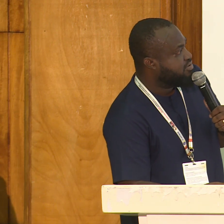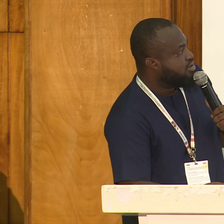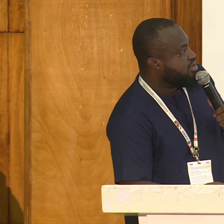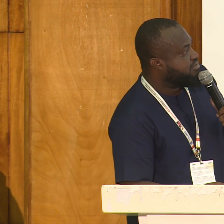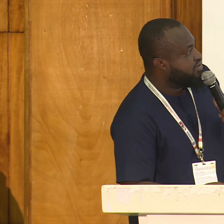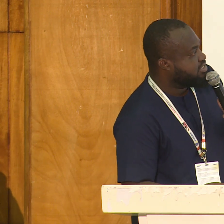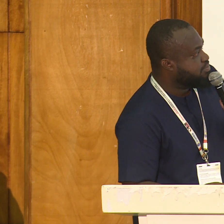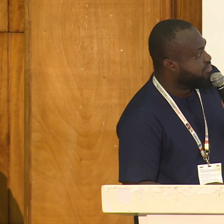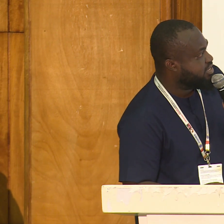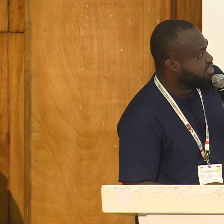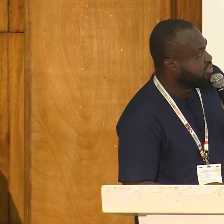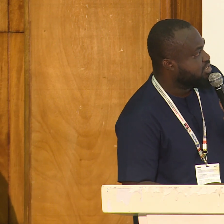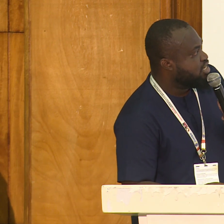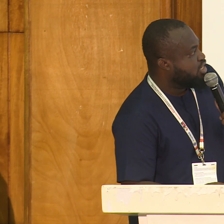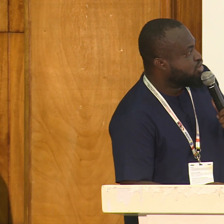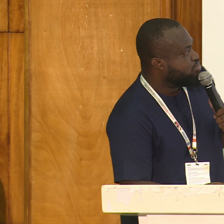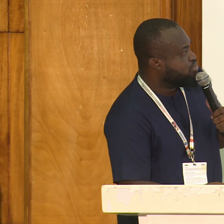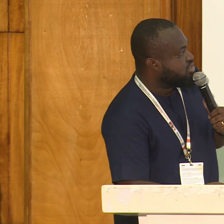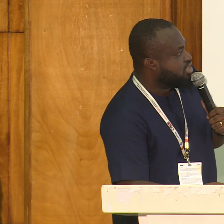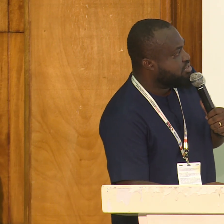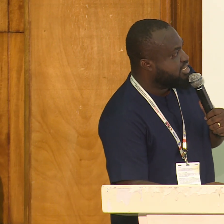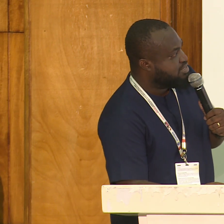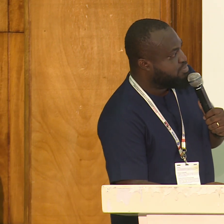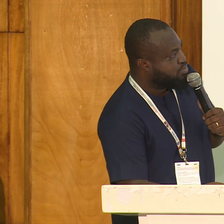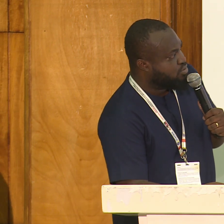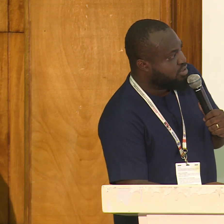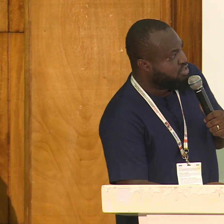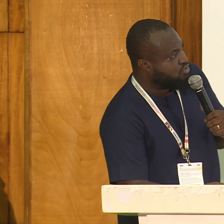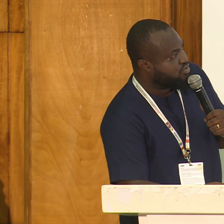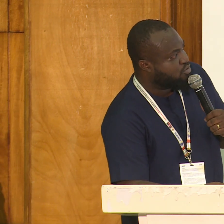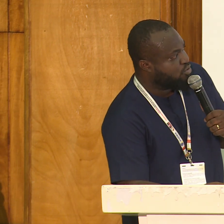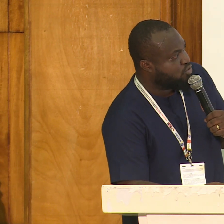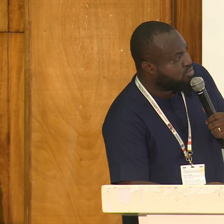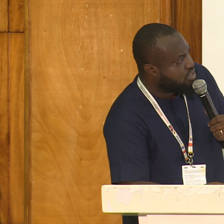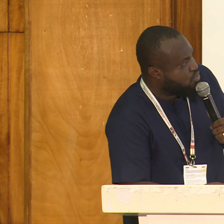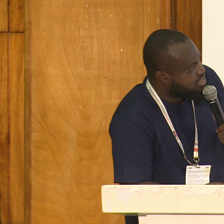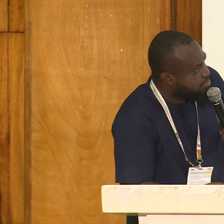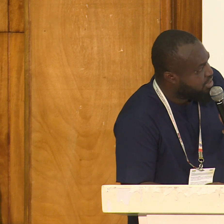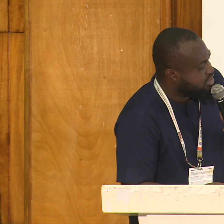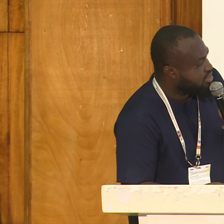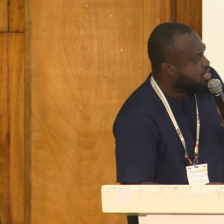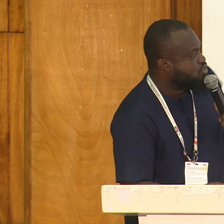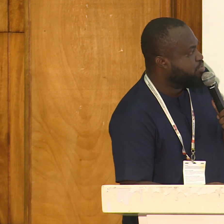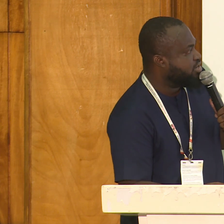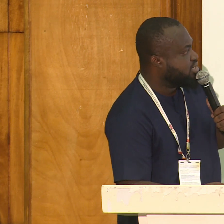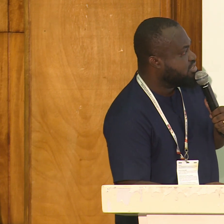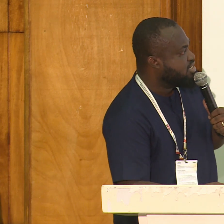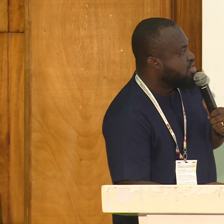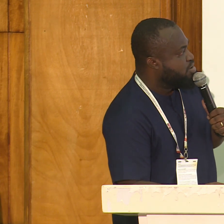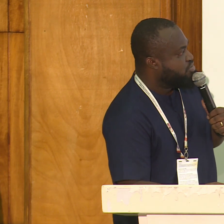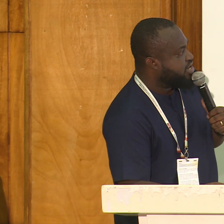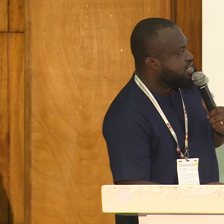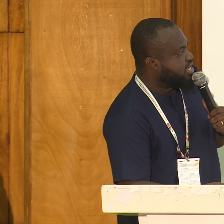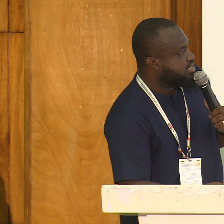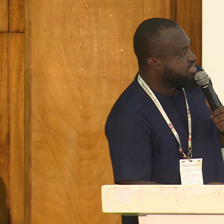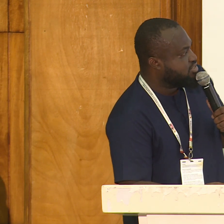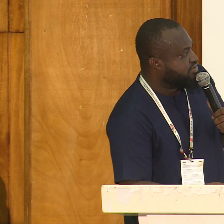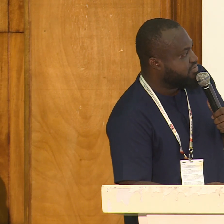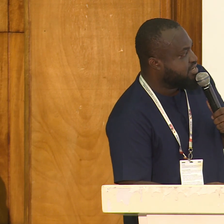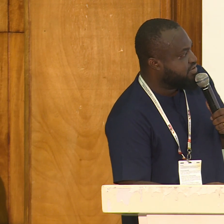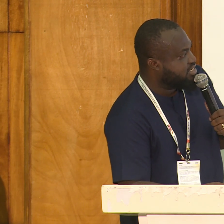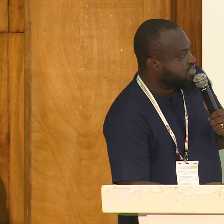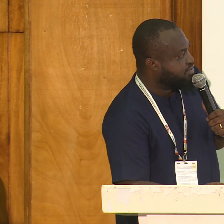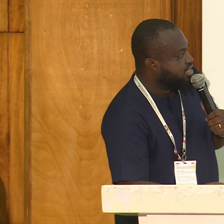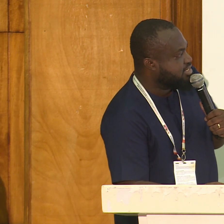of infection prevention, distributing and educating people on the use of condoms and water-based lubricants, providing access